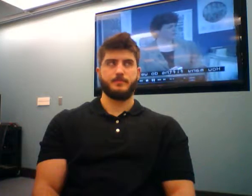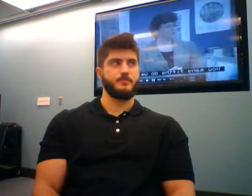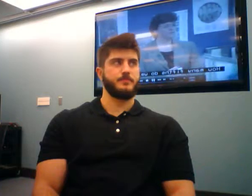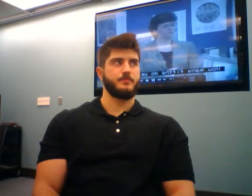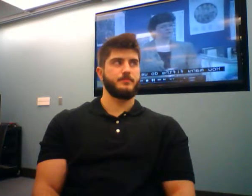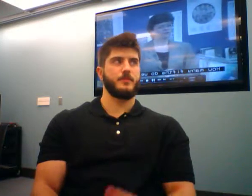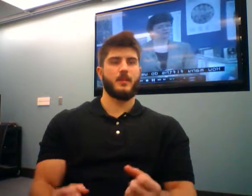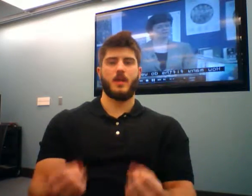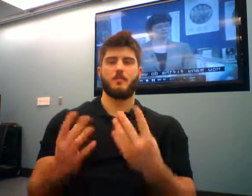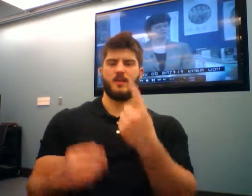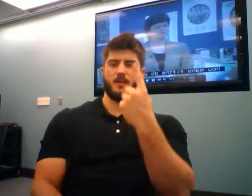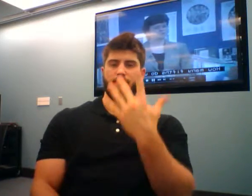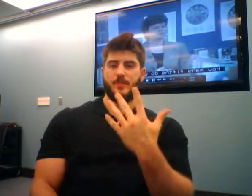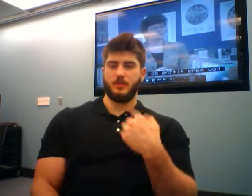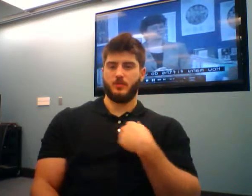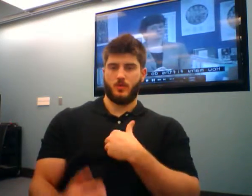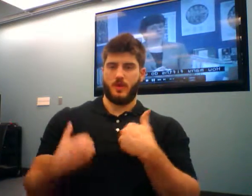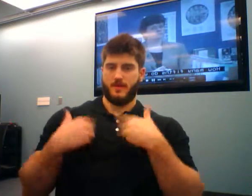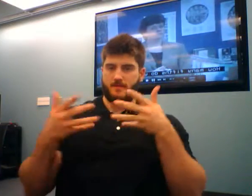How many fifths do we have left?